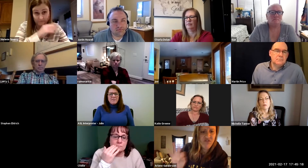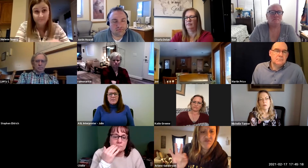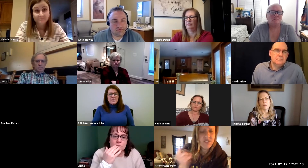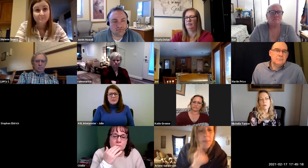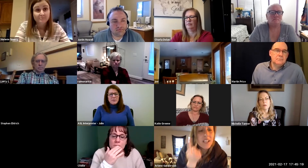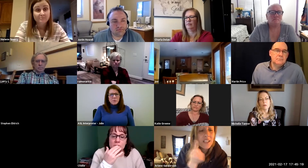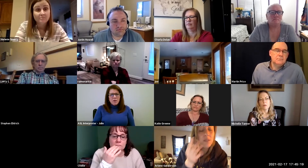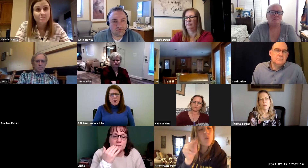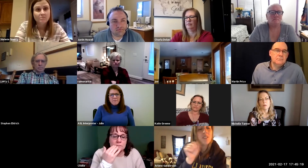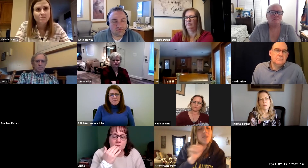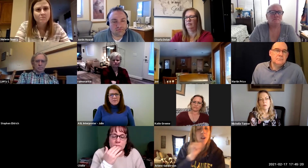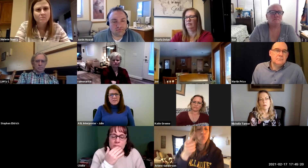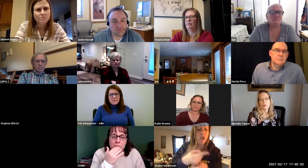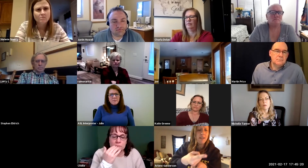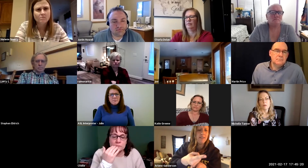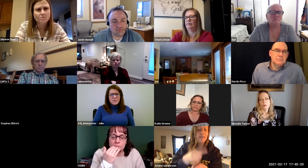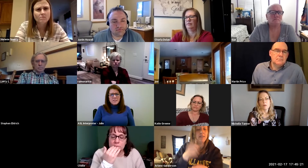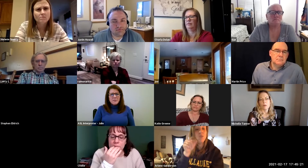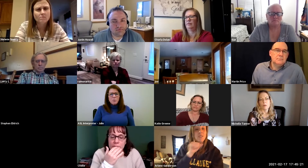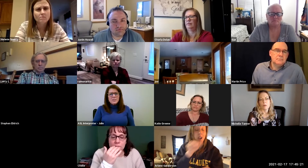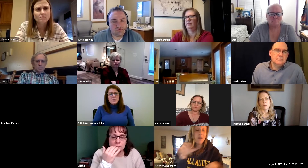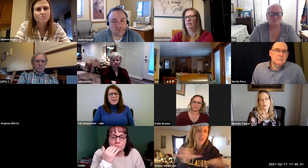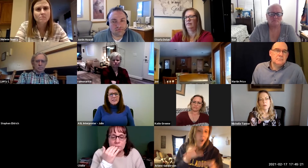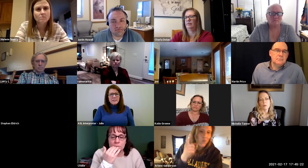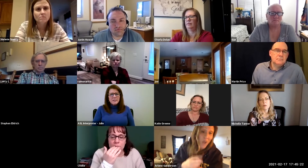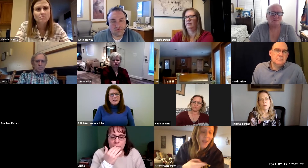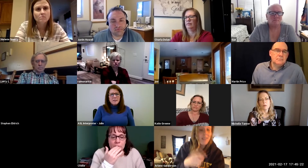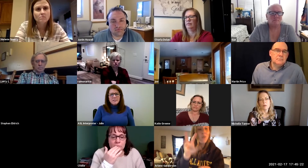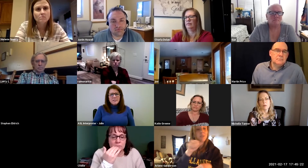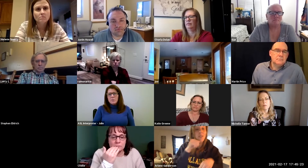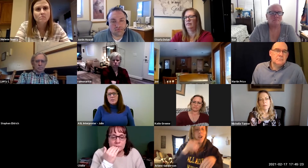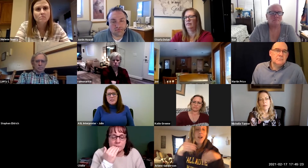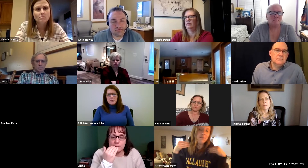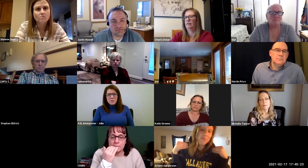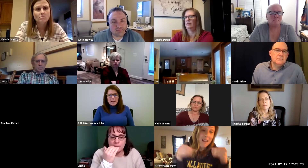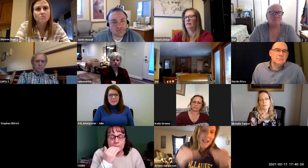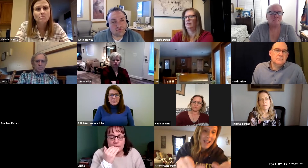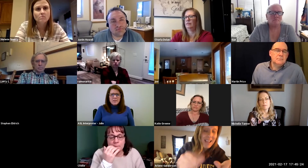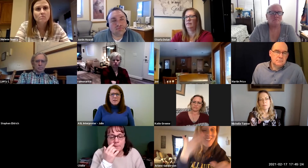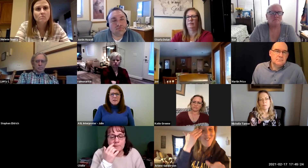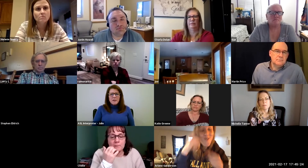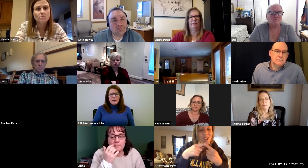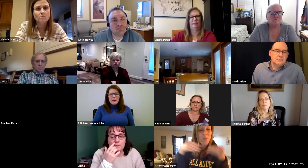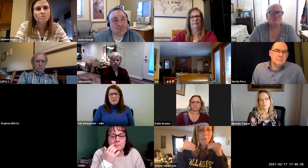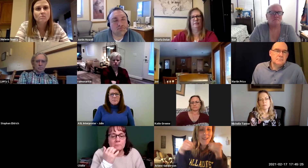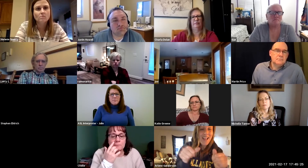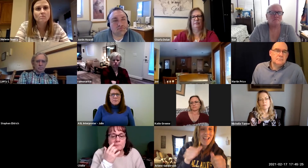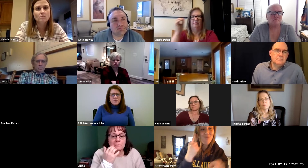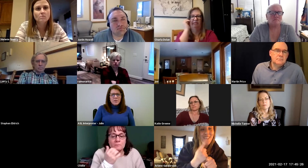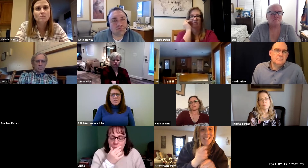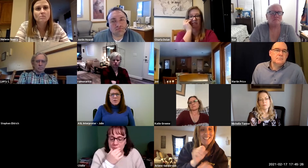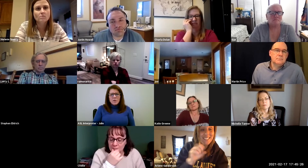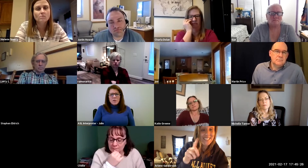I had a feeling that something was off, that something wasn't right, something wasn't done right.